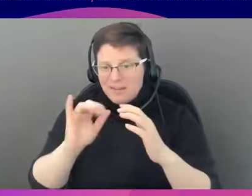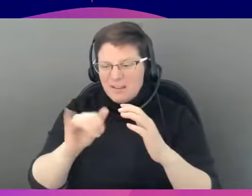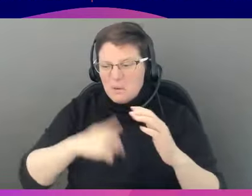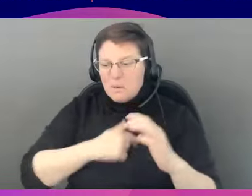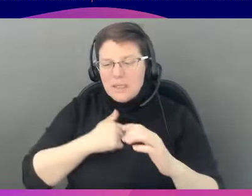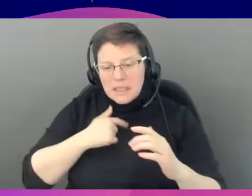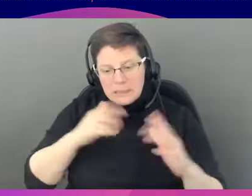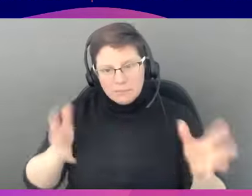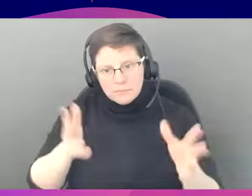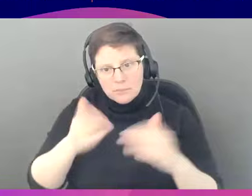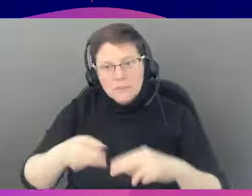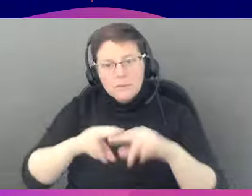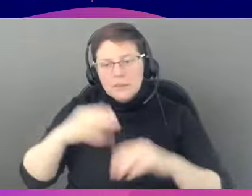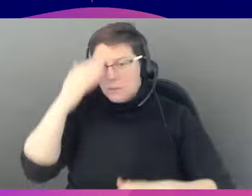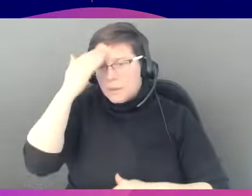needed.